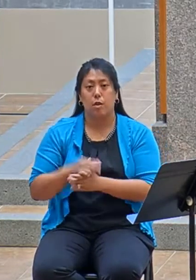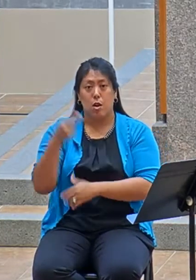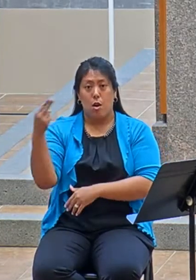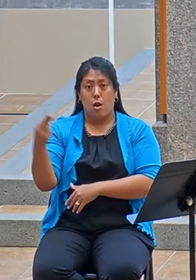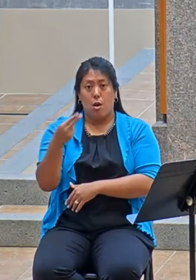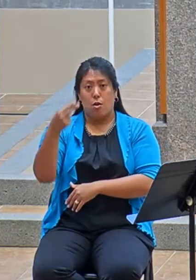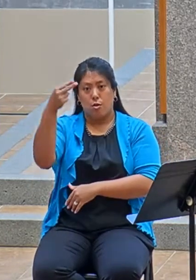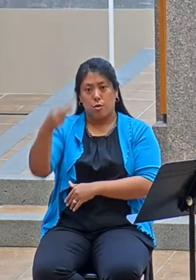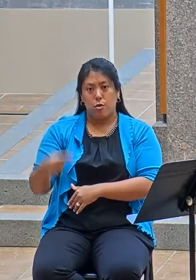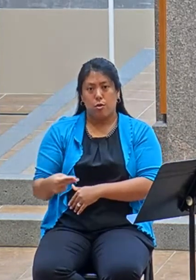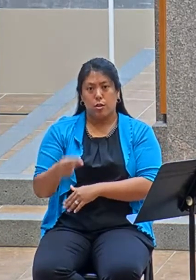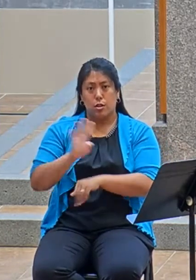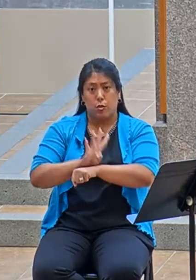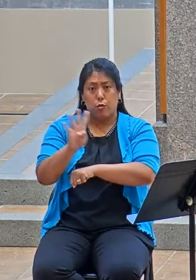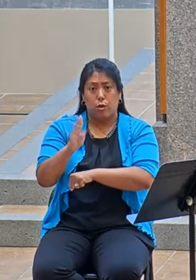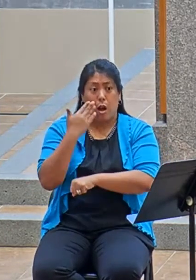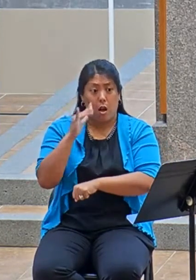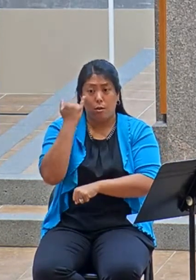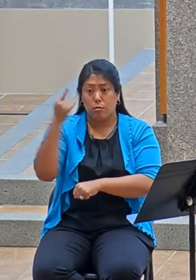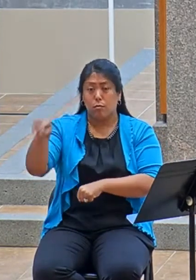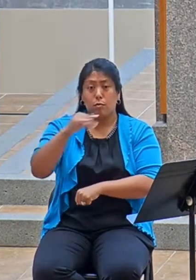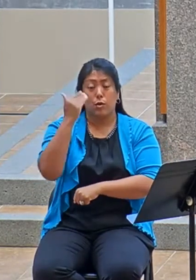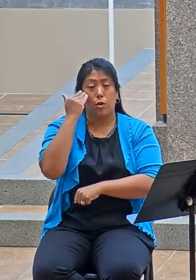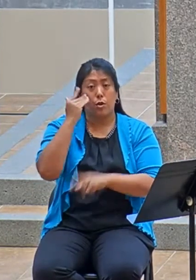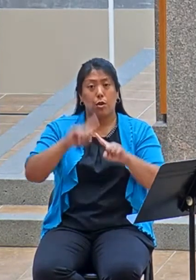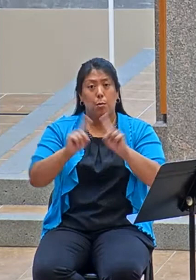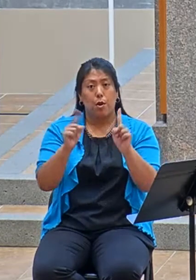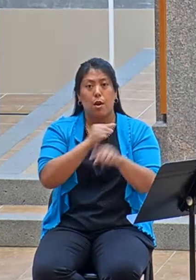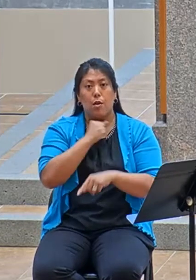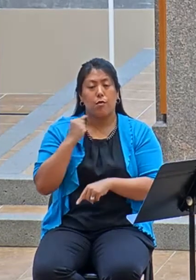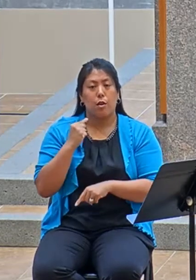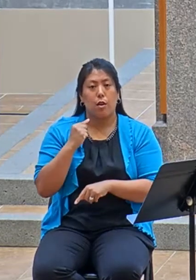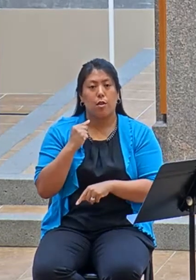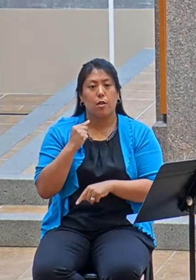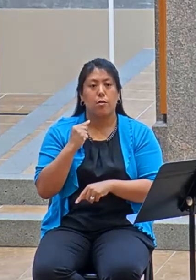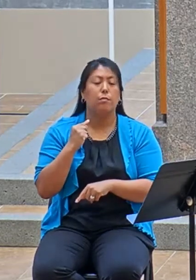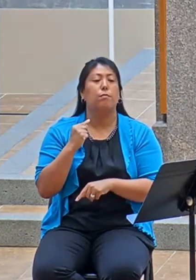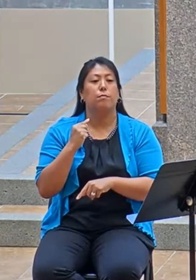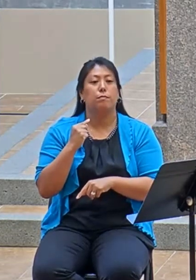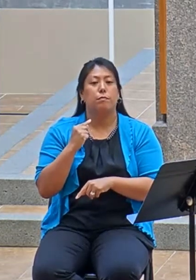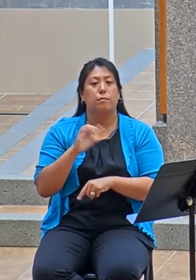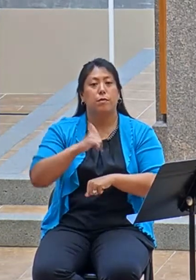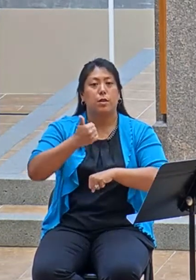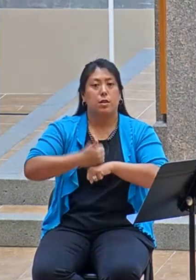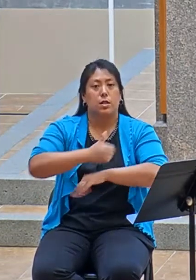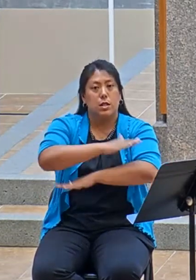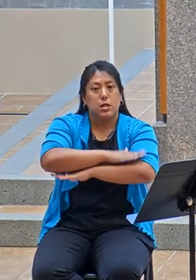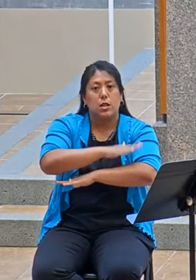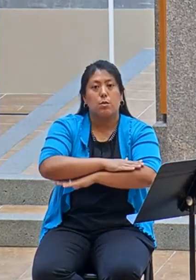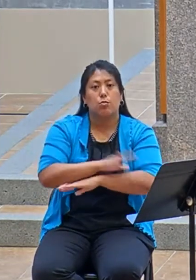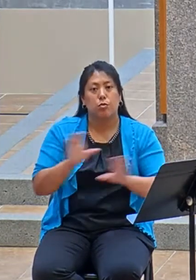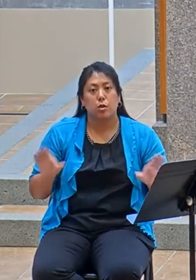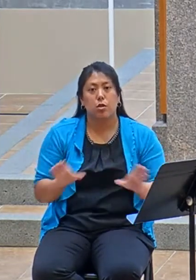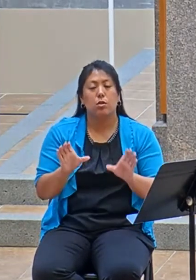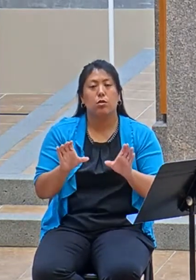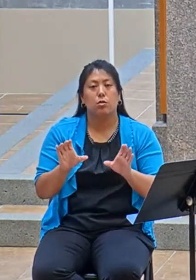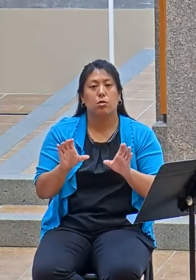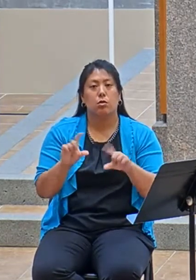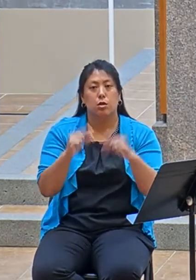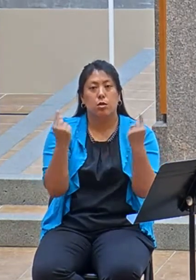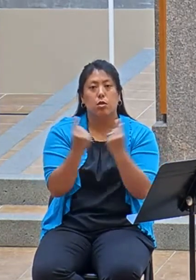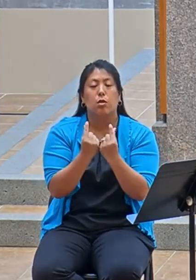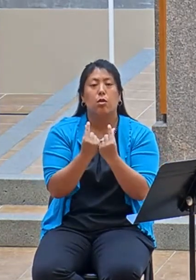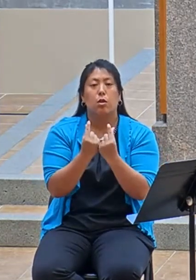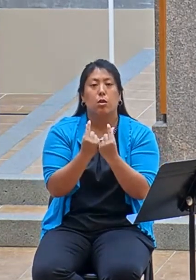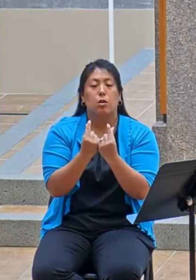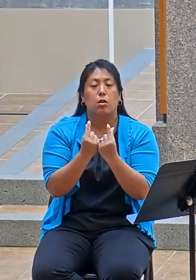don't know if you are aware of this, but Father right at that table over there is doing a session that was